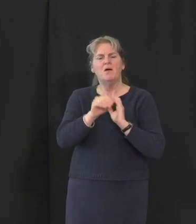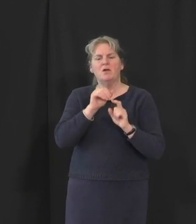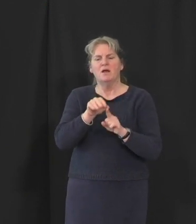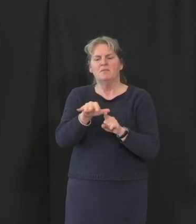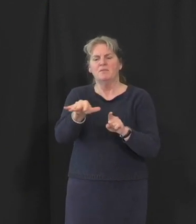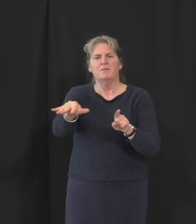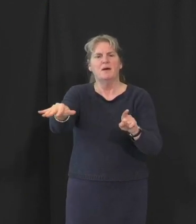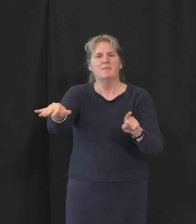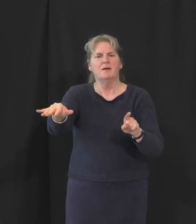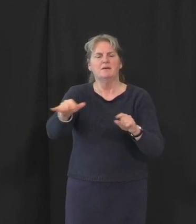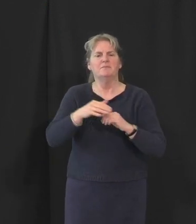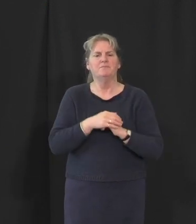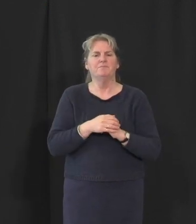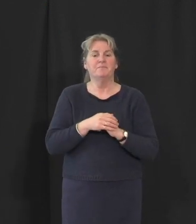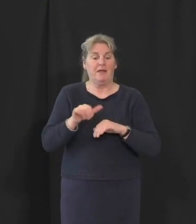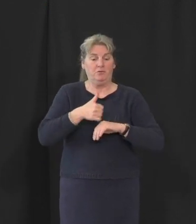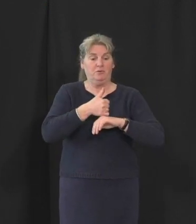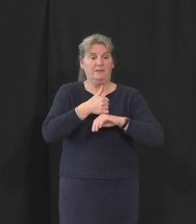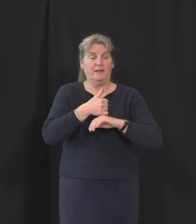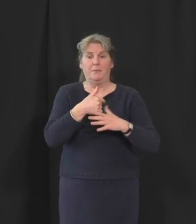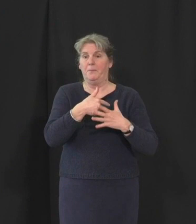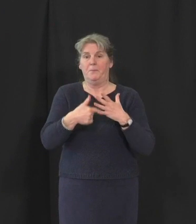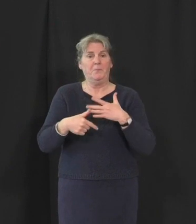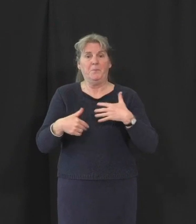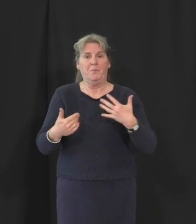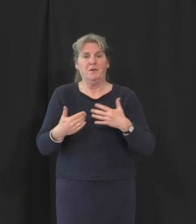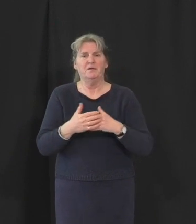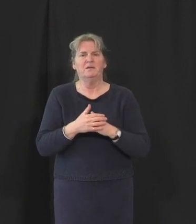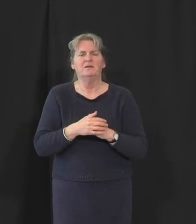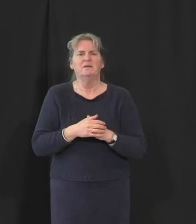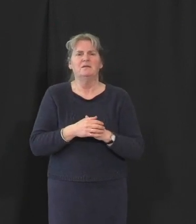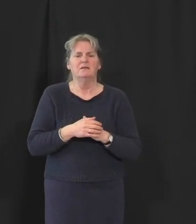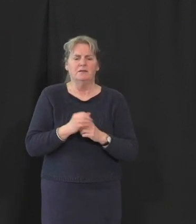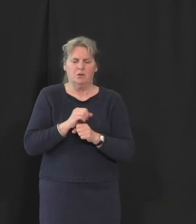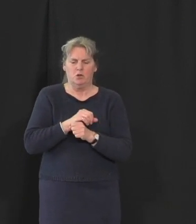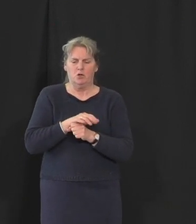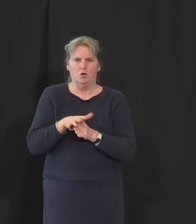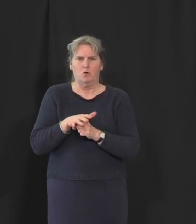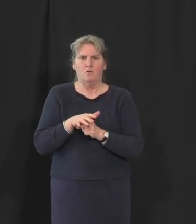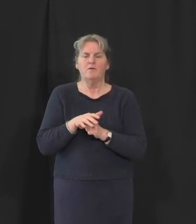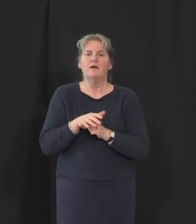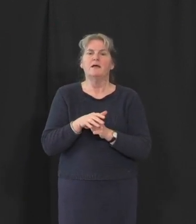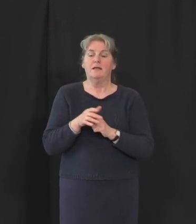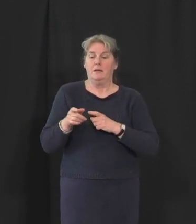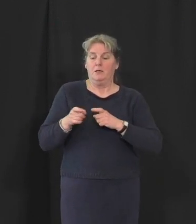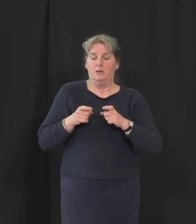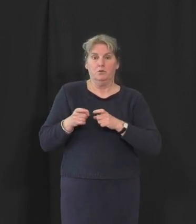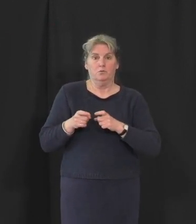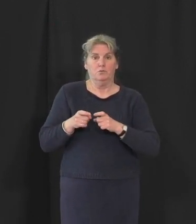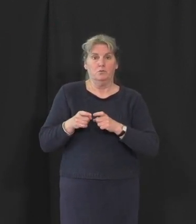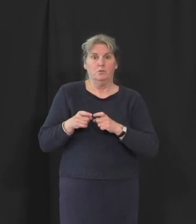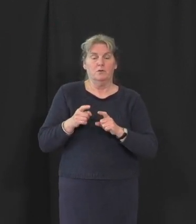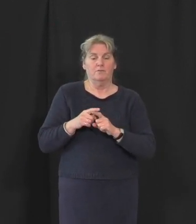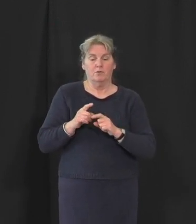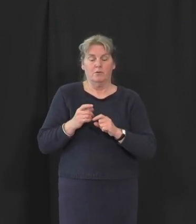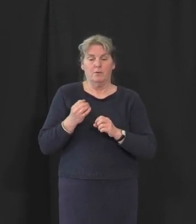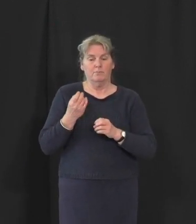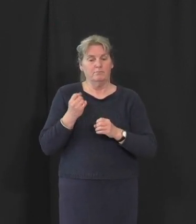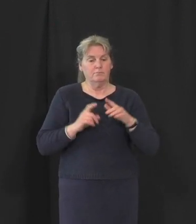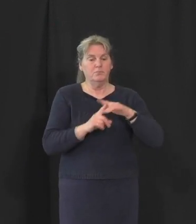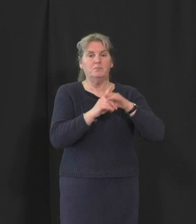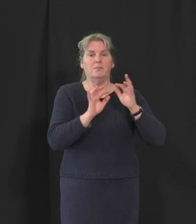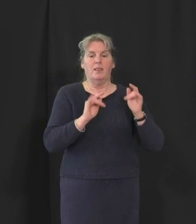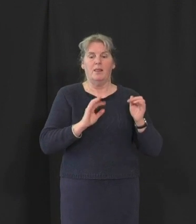transmission. These measures are that COVID transmission is controlled to a level of sporadic cases